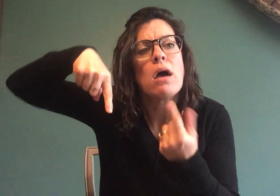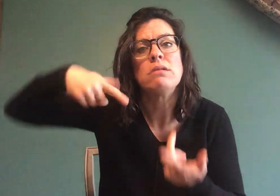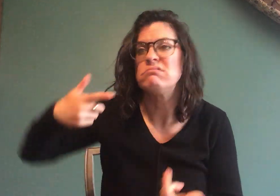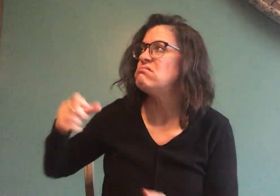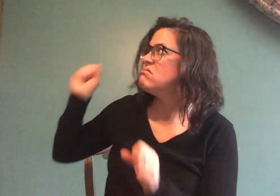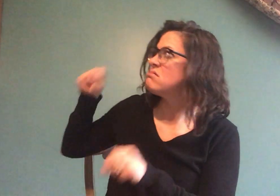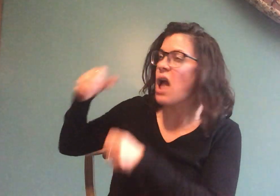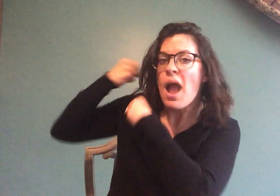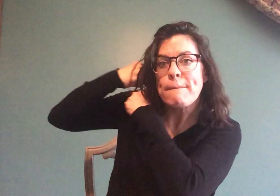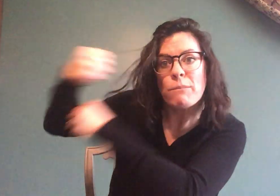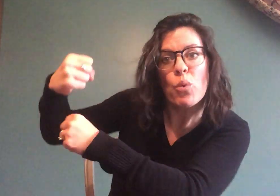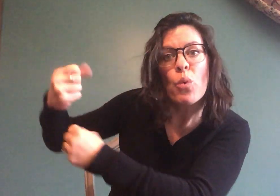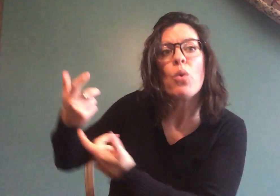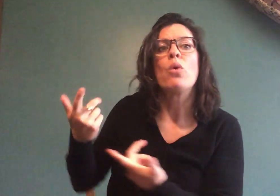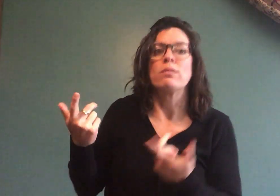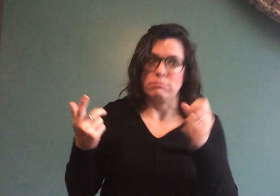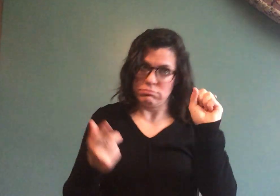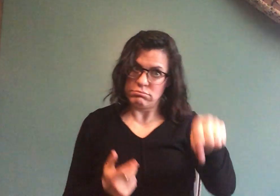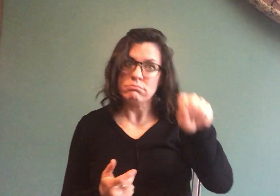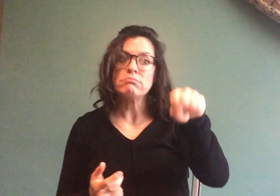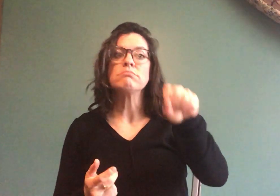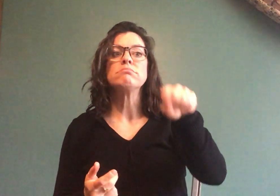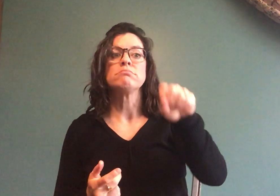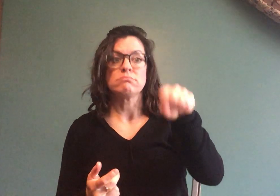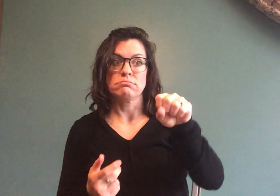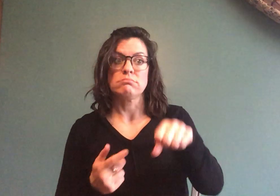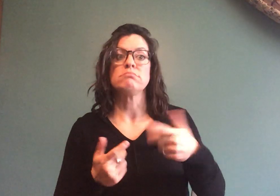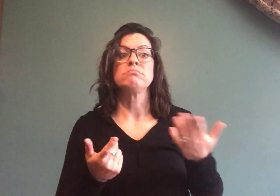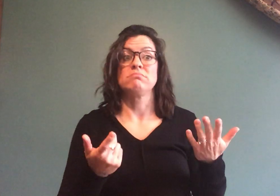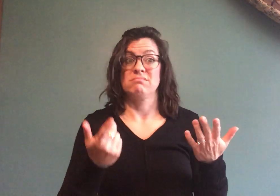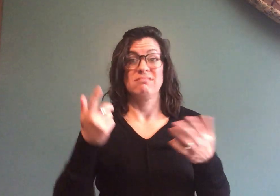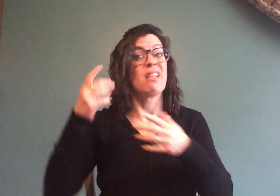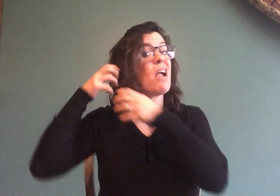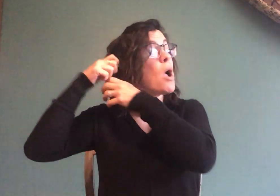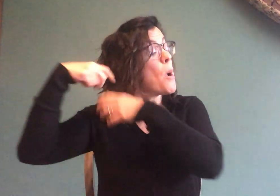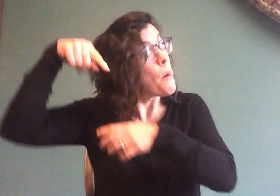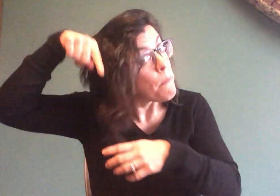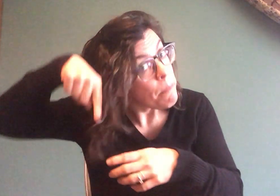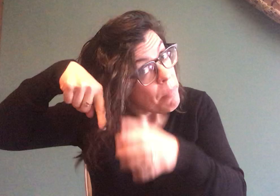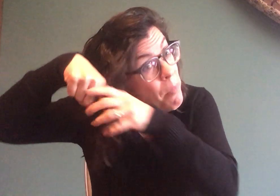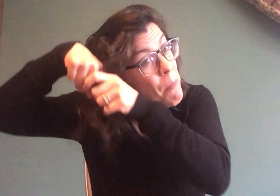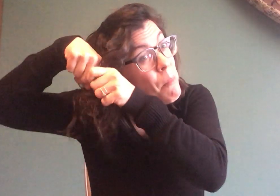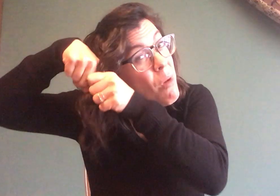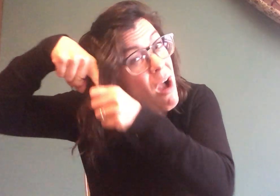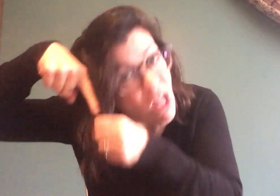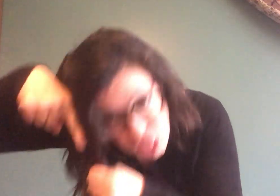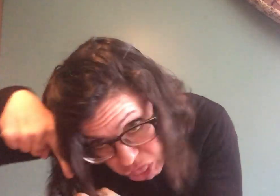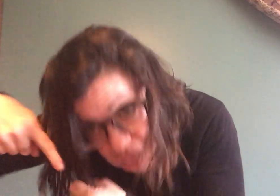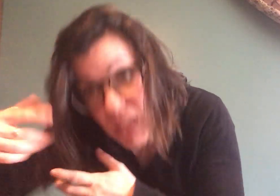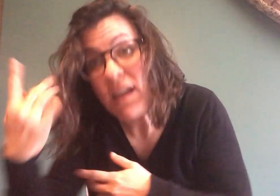that turning device, can it? Yes. That wouldn't be a pretty thing, would it? Nope.